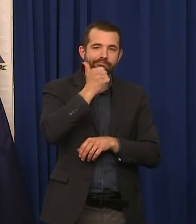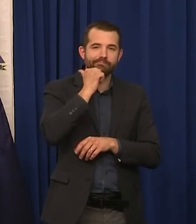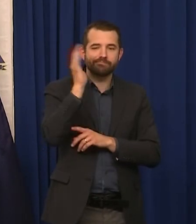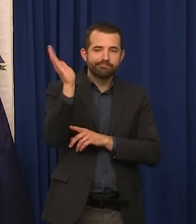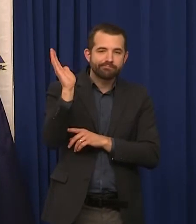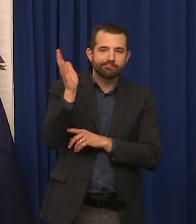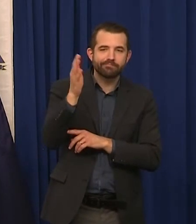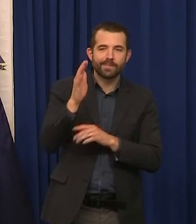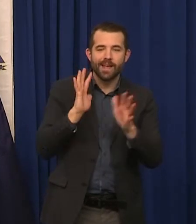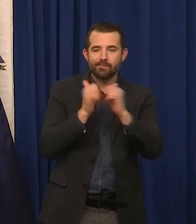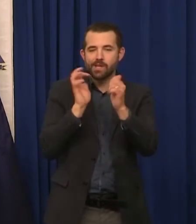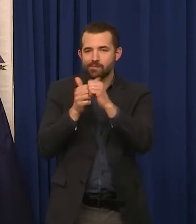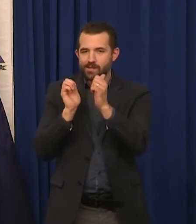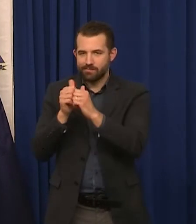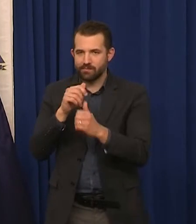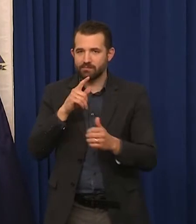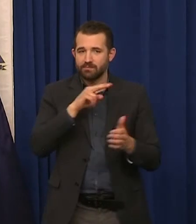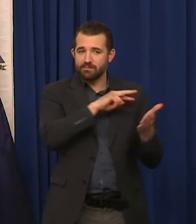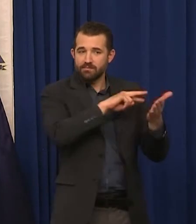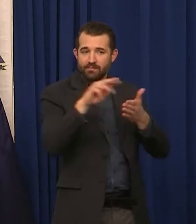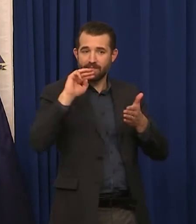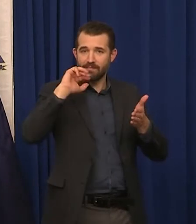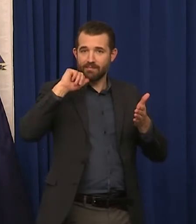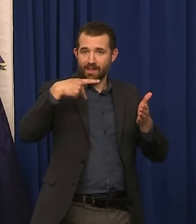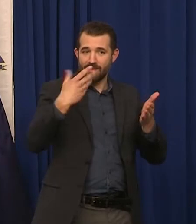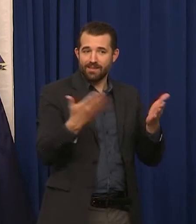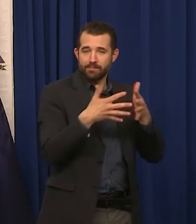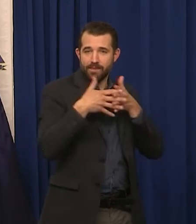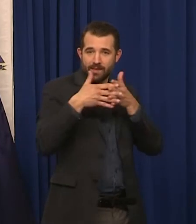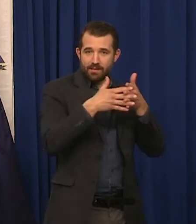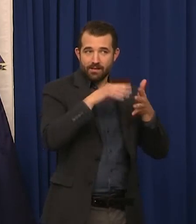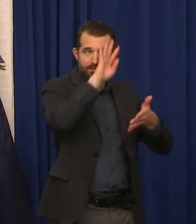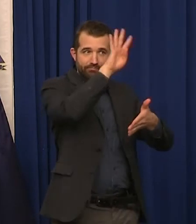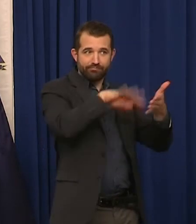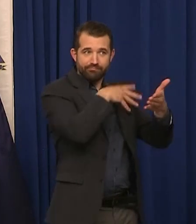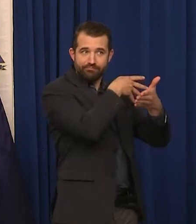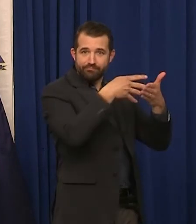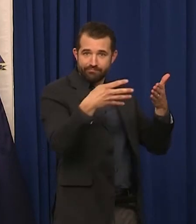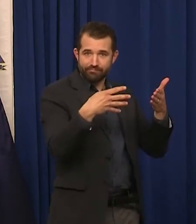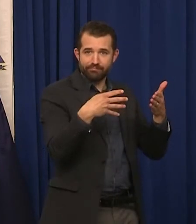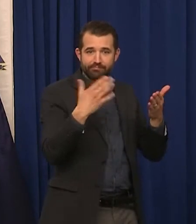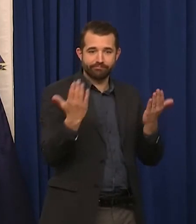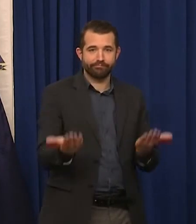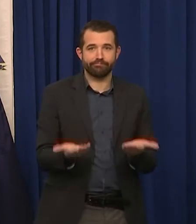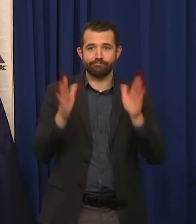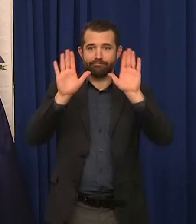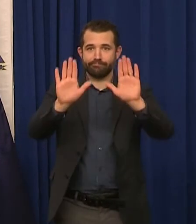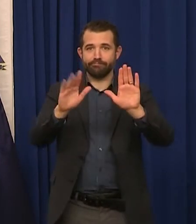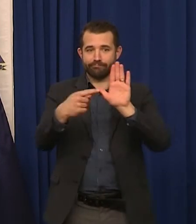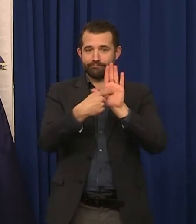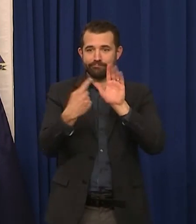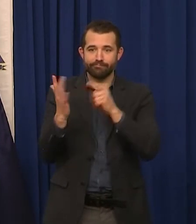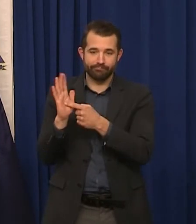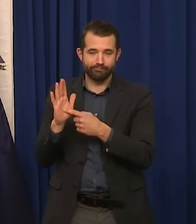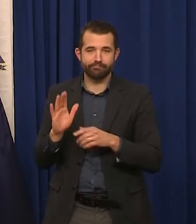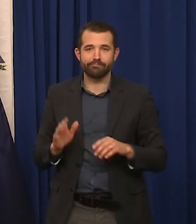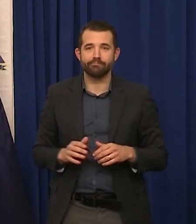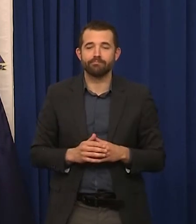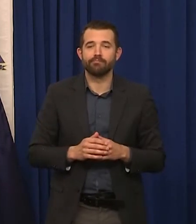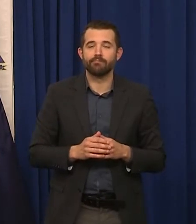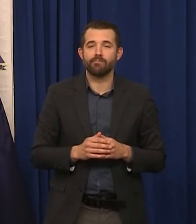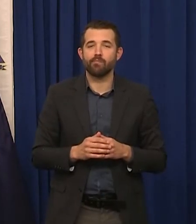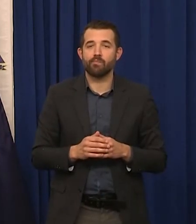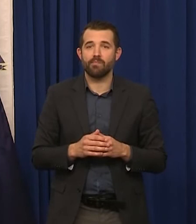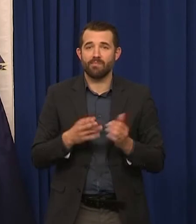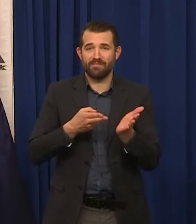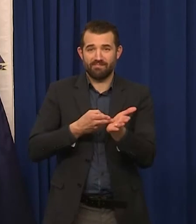map as well as a spreadsheet that's also been circulated. And to be candid, it